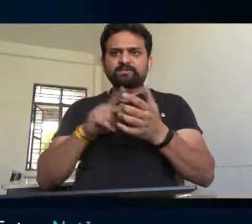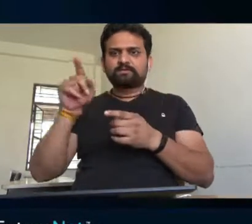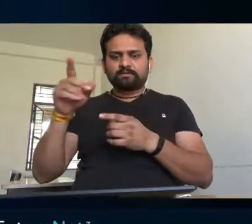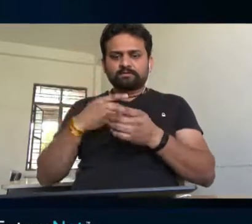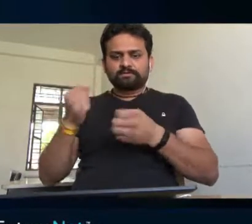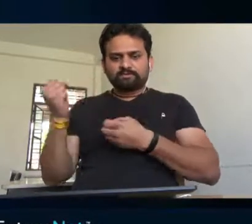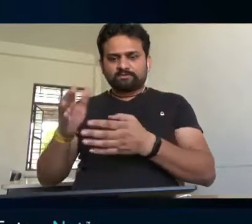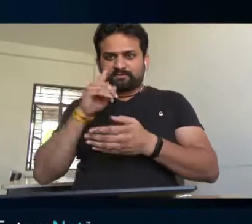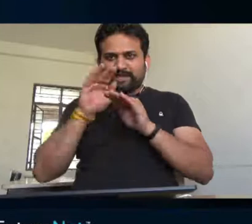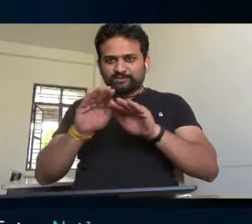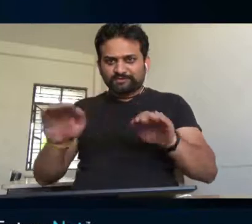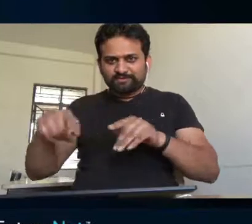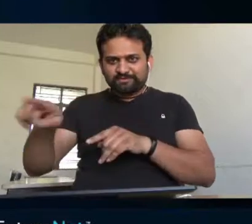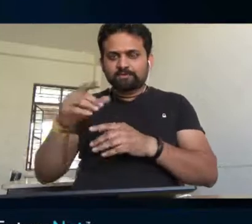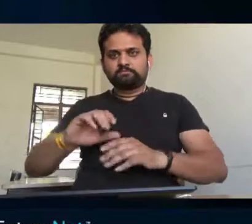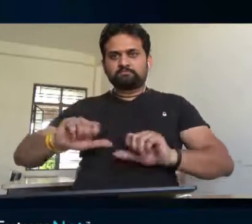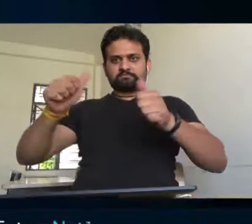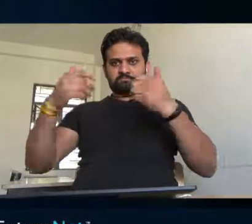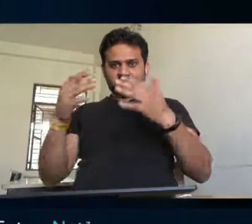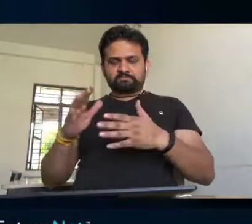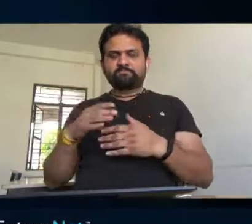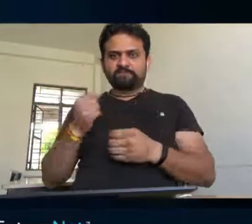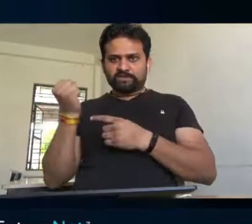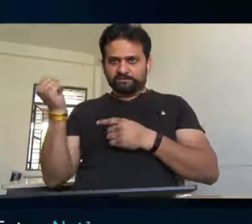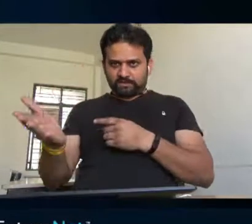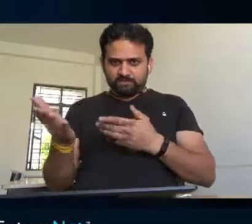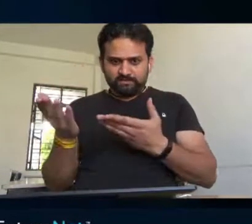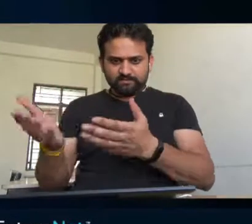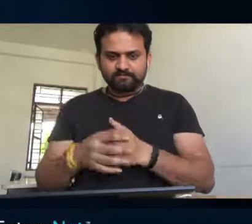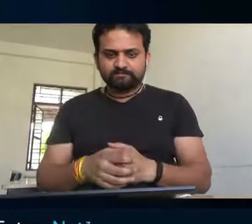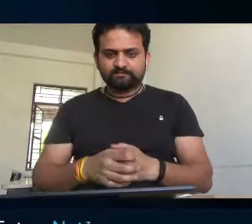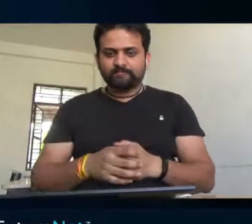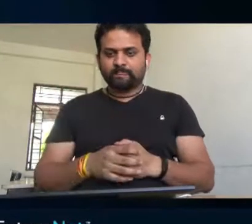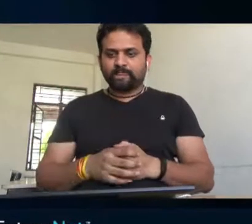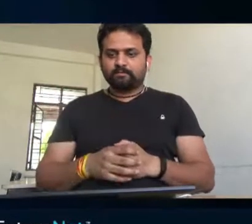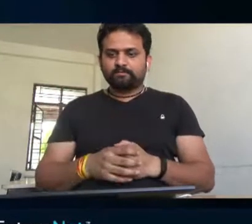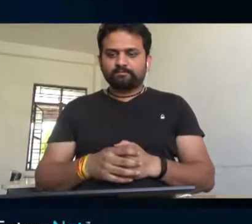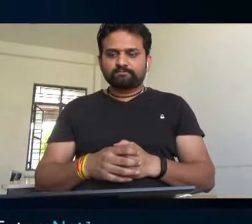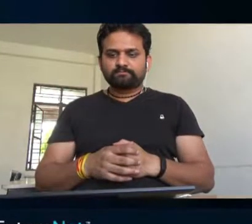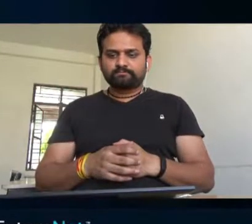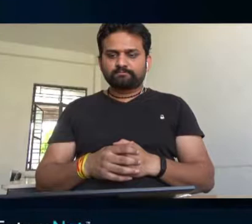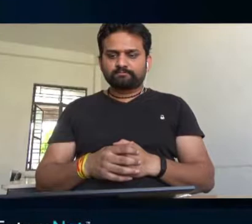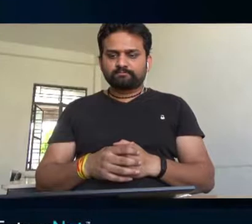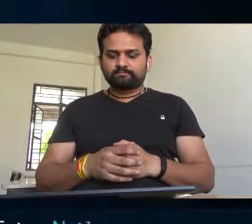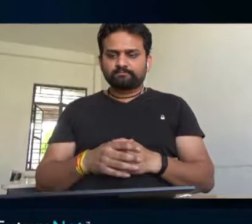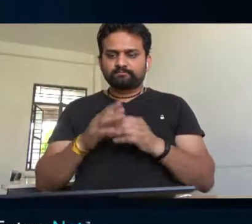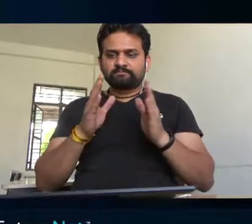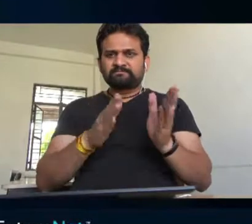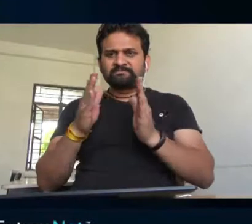us very, very, very proud. Yeah, you know, we are the sponsor of these ladies. Then we are sponsor now of the Berlin Starlights. This